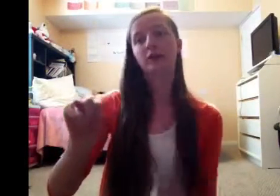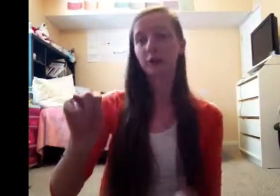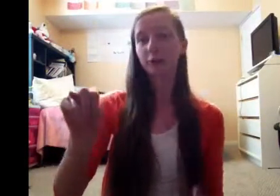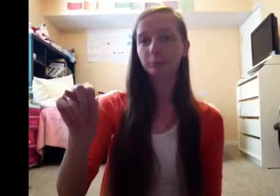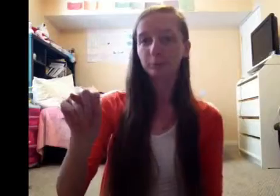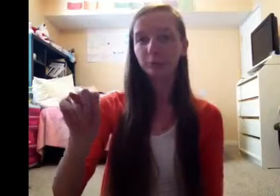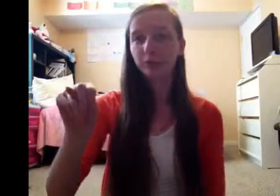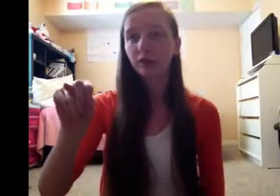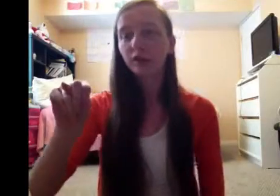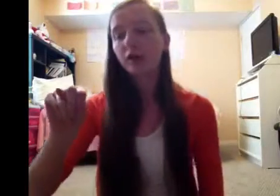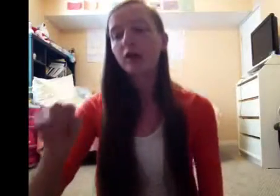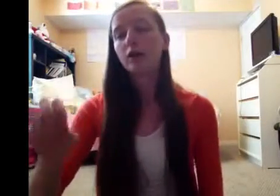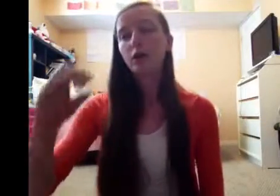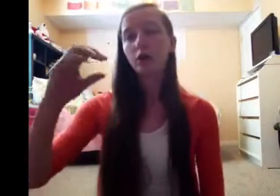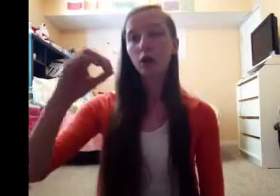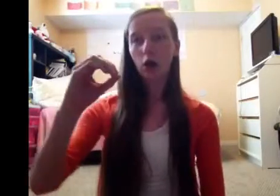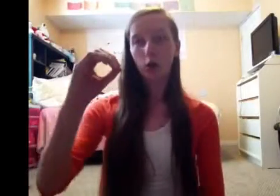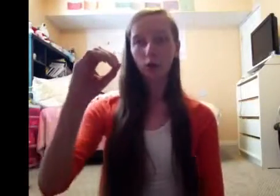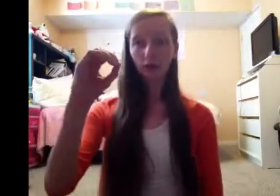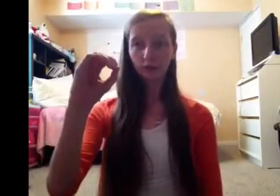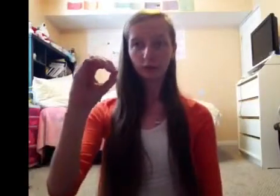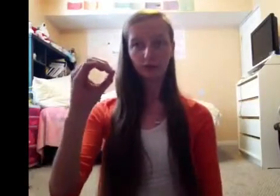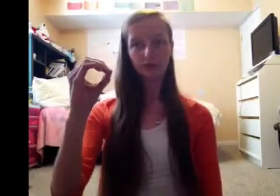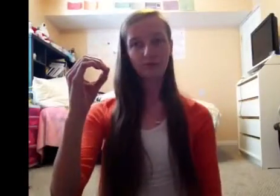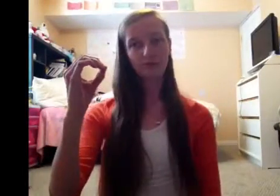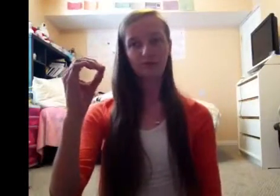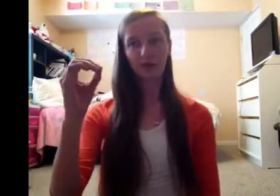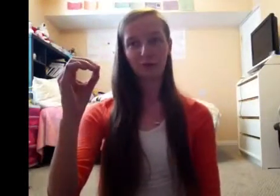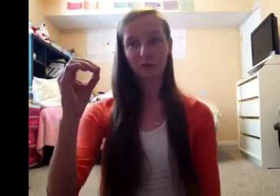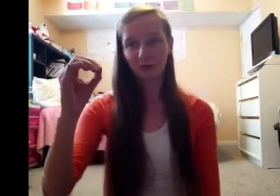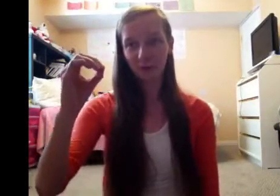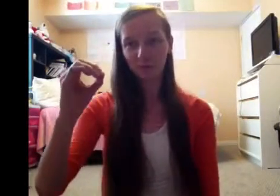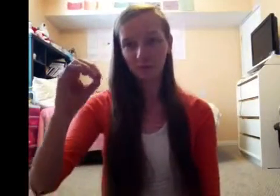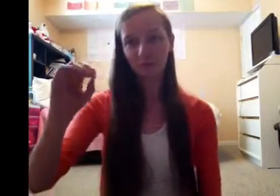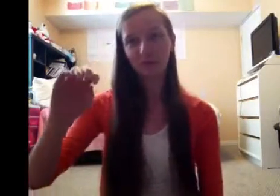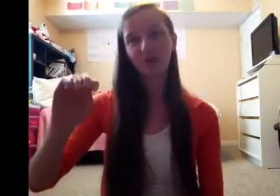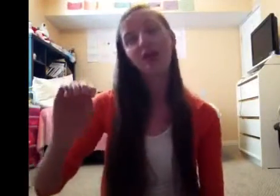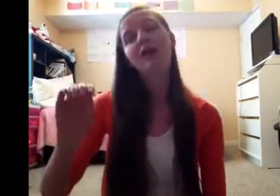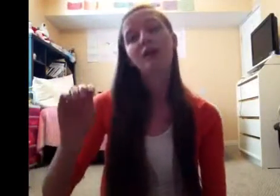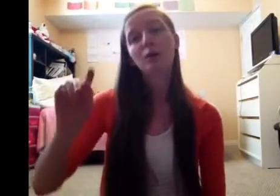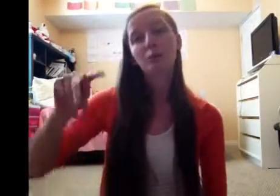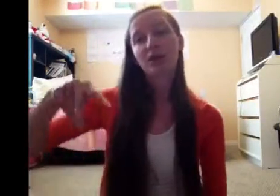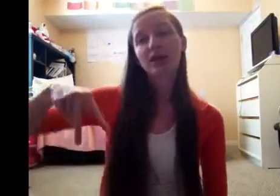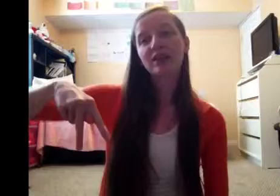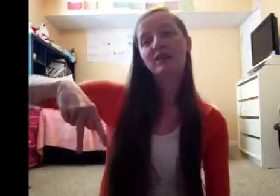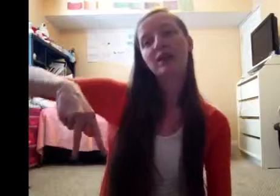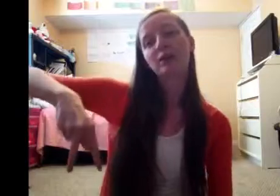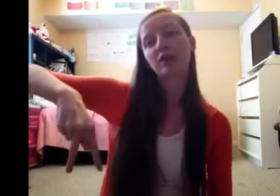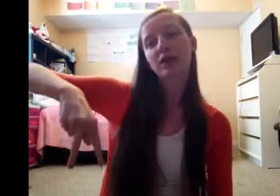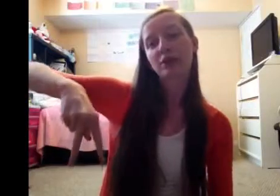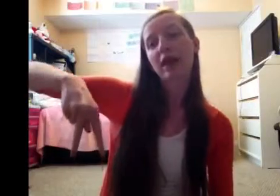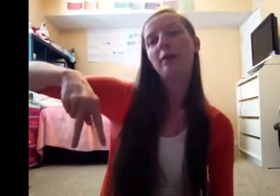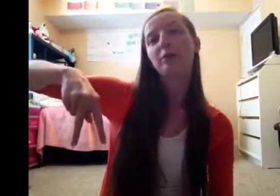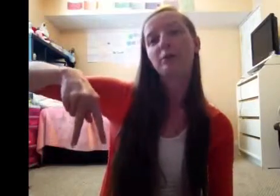finger. O, that one's pretty easy. P is like an upside down K,